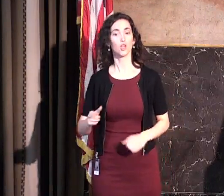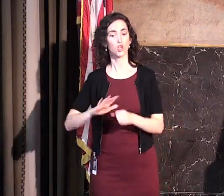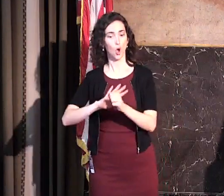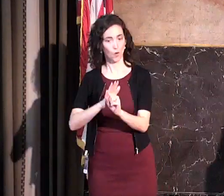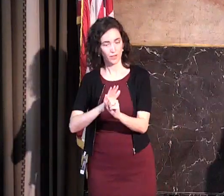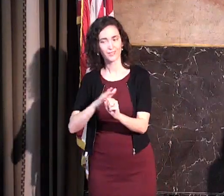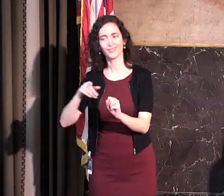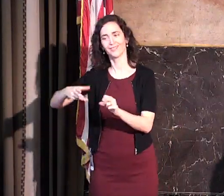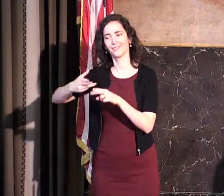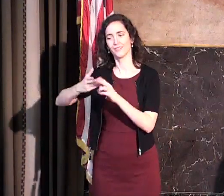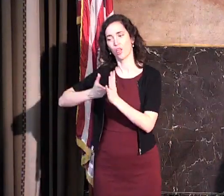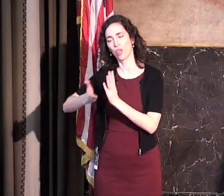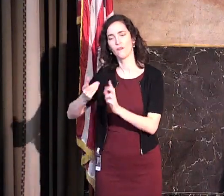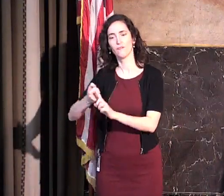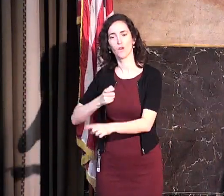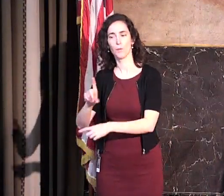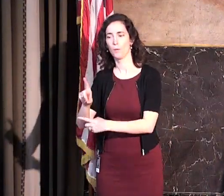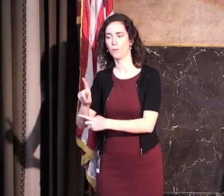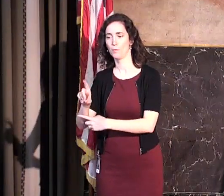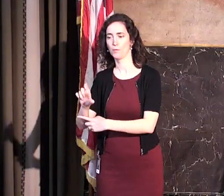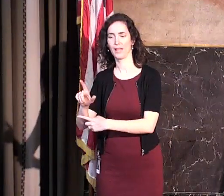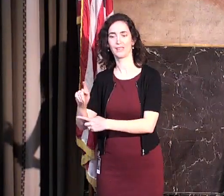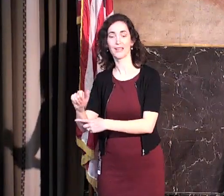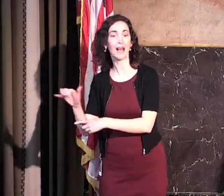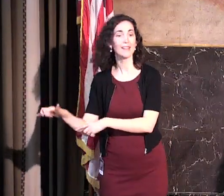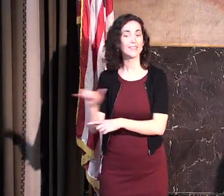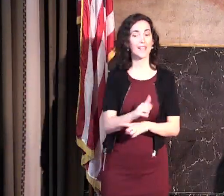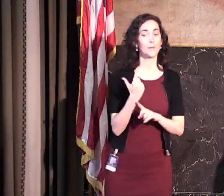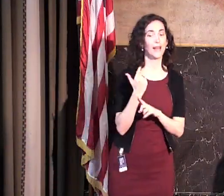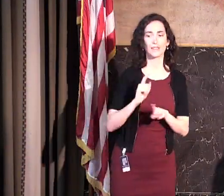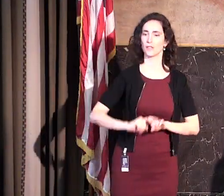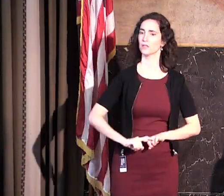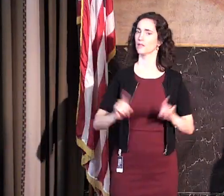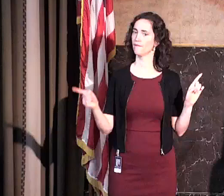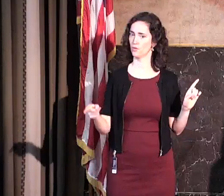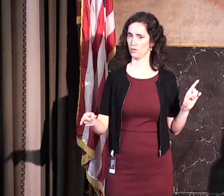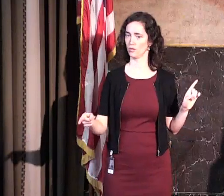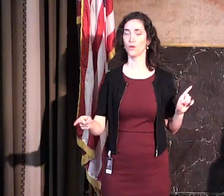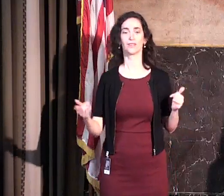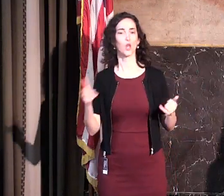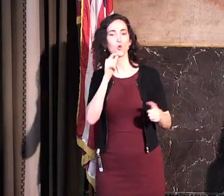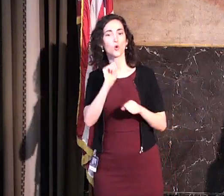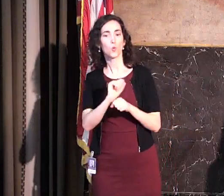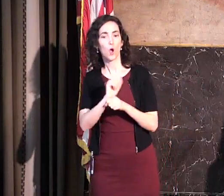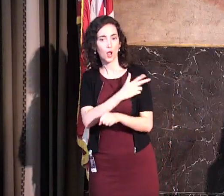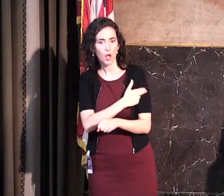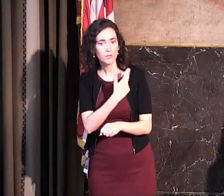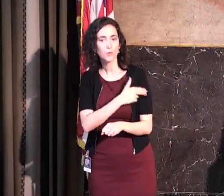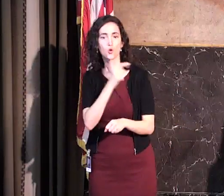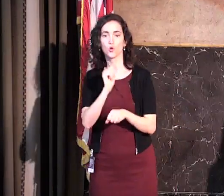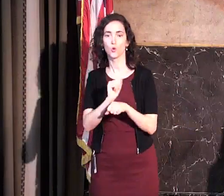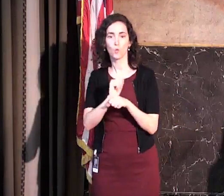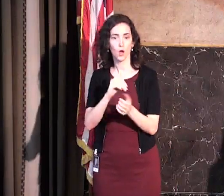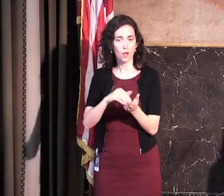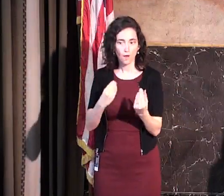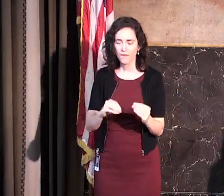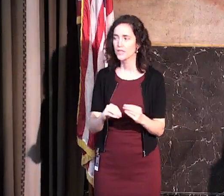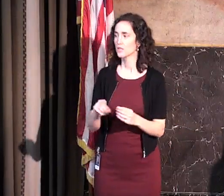variant, is not last year's virus, and it's become incredibly apparent to healthcare workers that we are dealing with a different